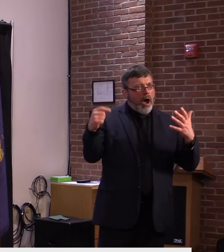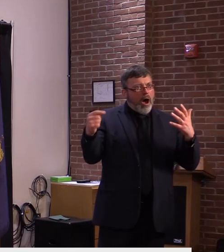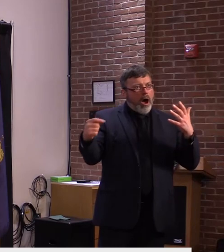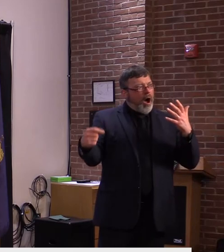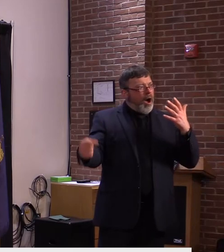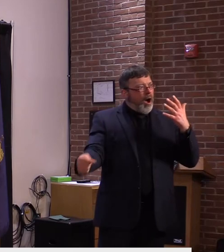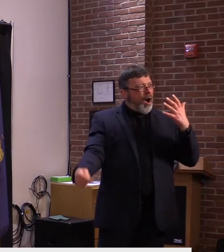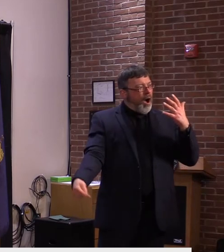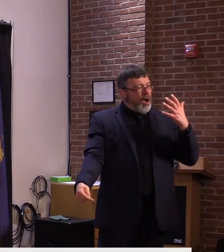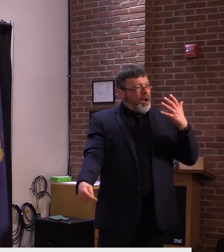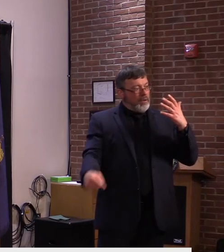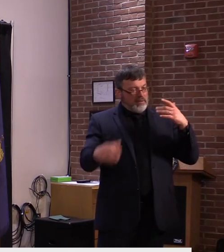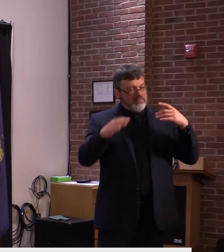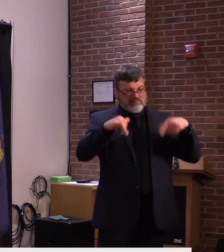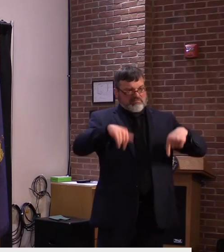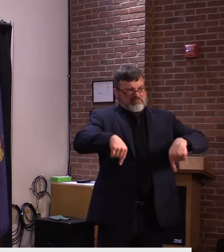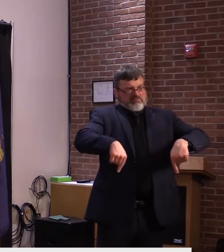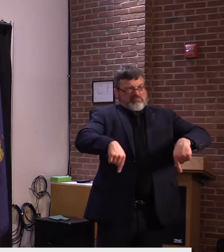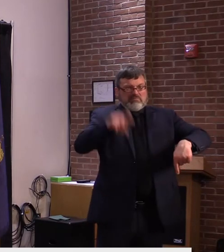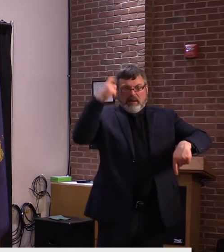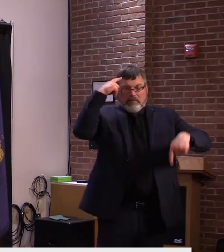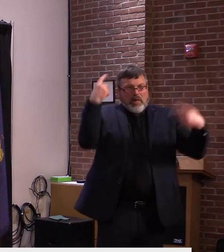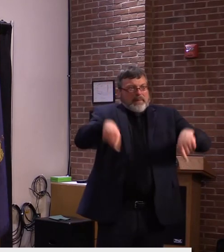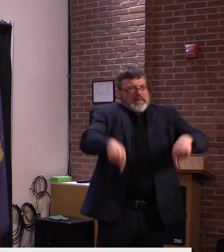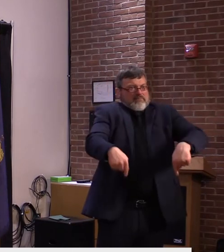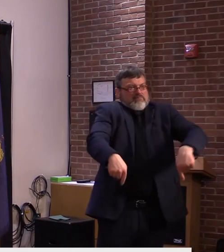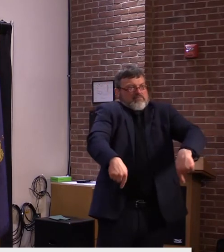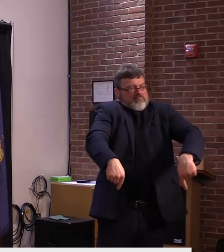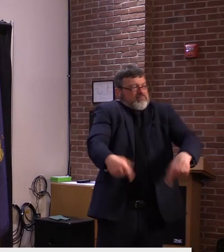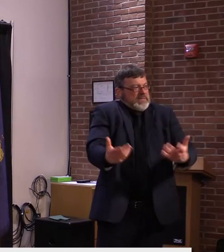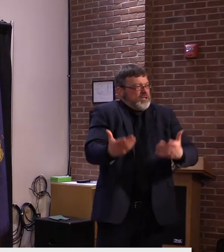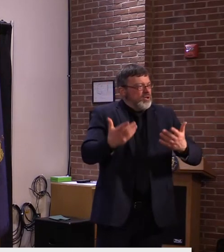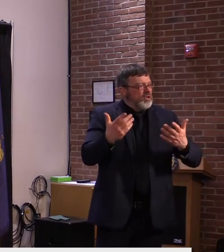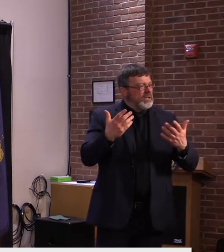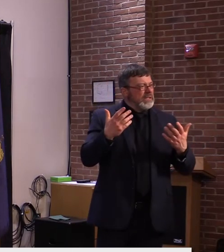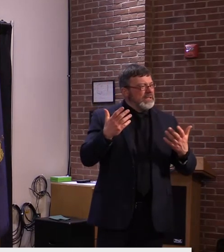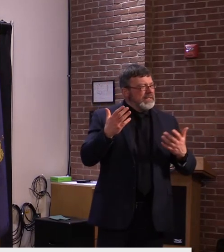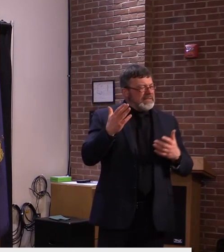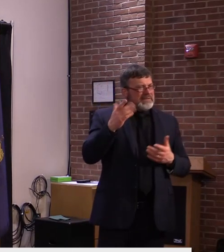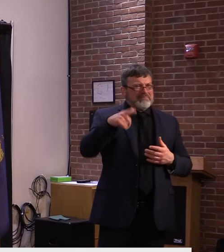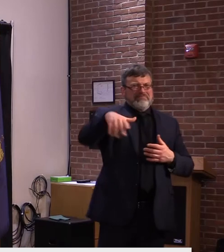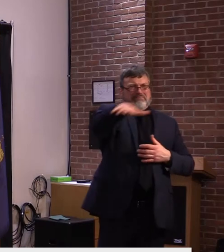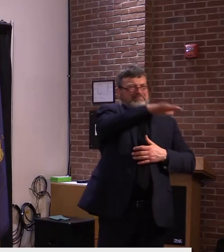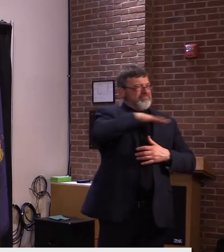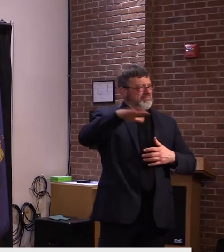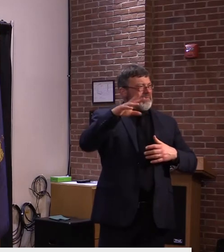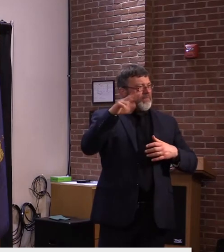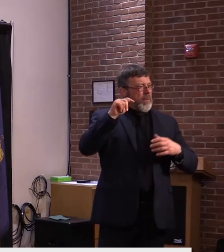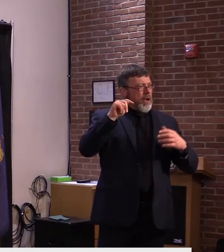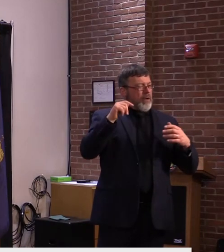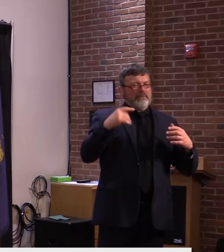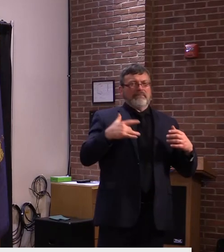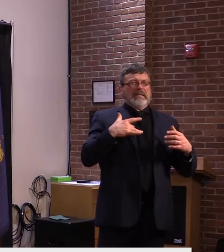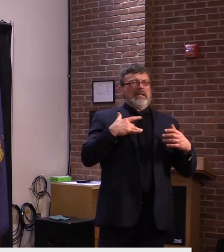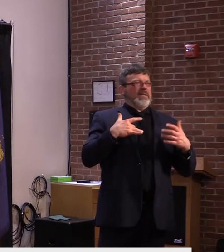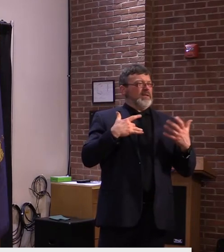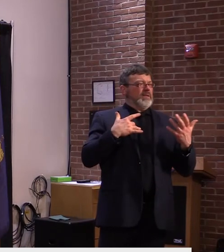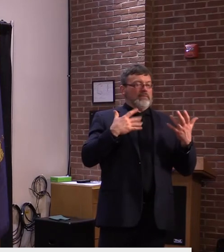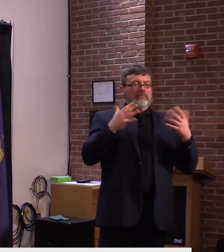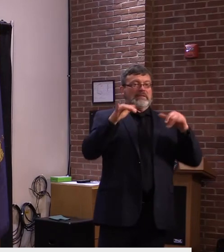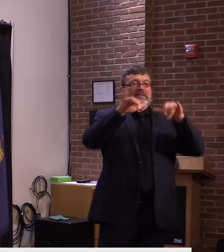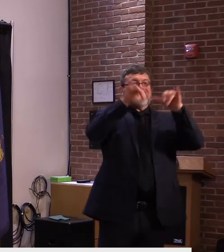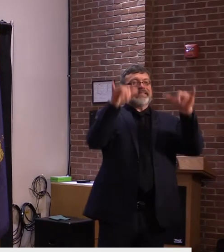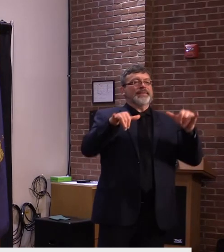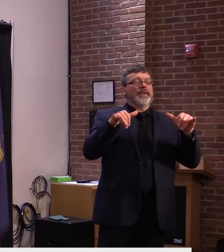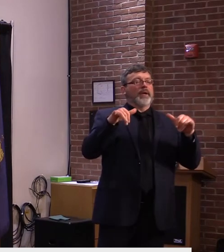Montpelier from the other day. To many, this seems like systemic indifference to the safety of Vermonters and the